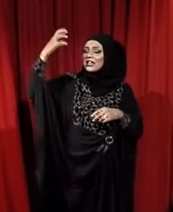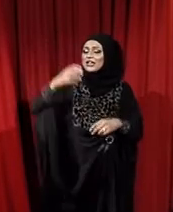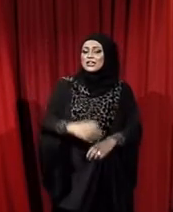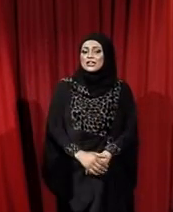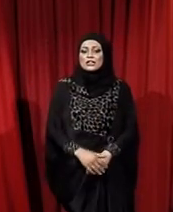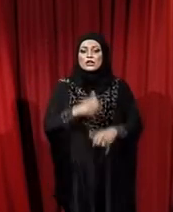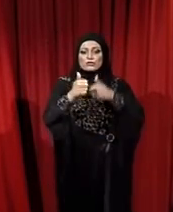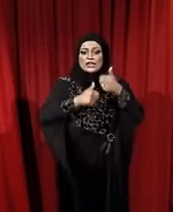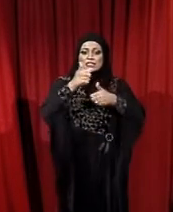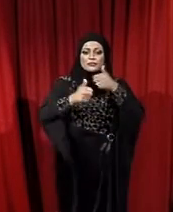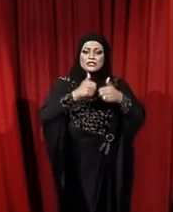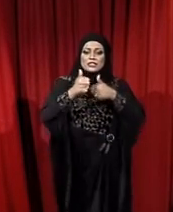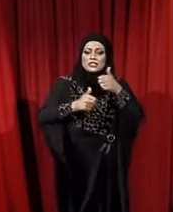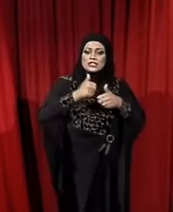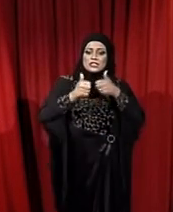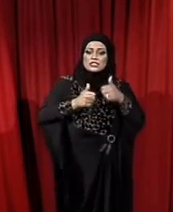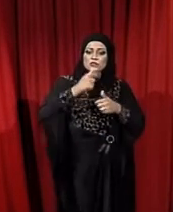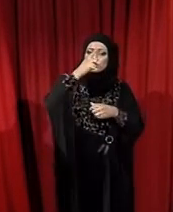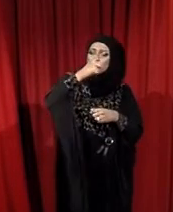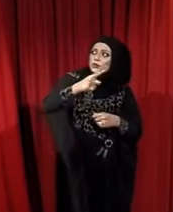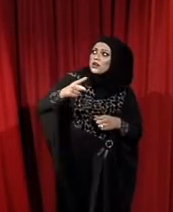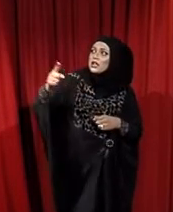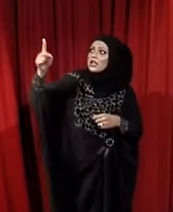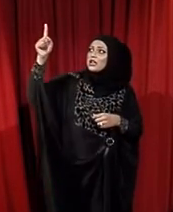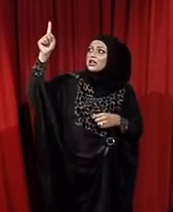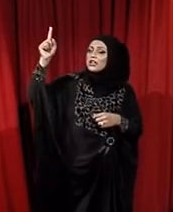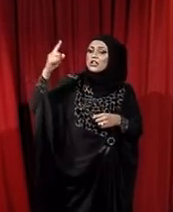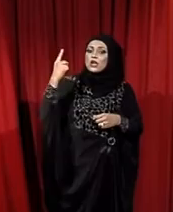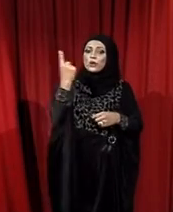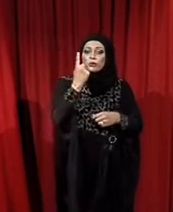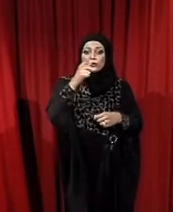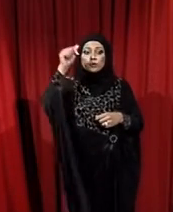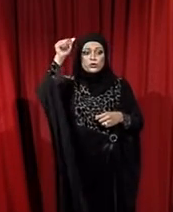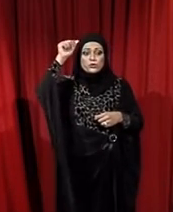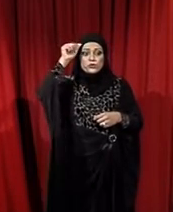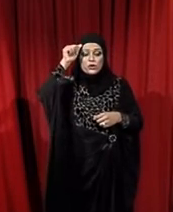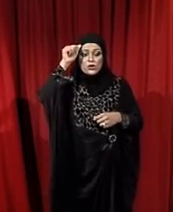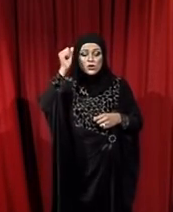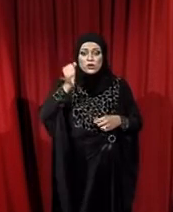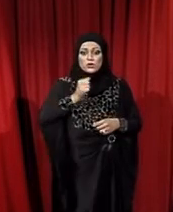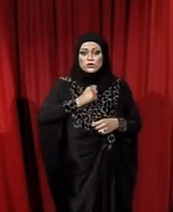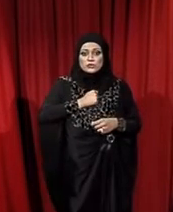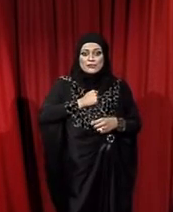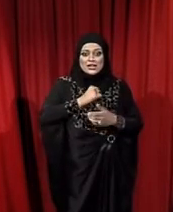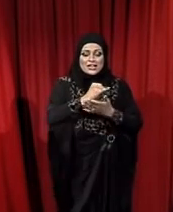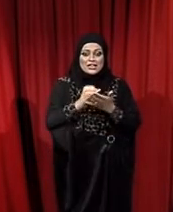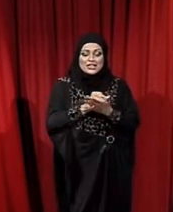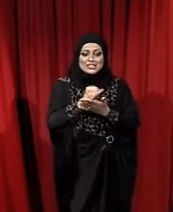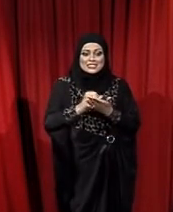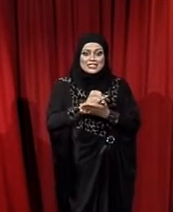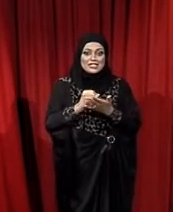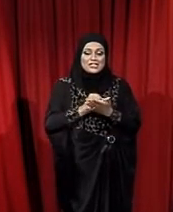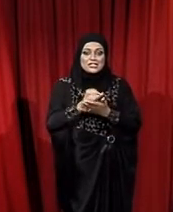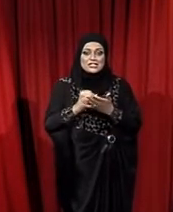Kings. Be to Allah who knows